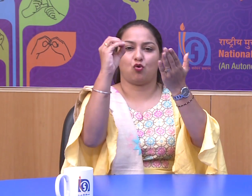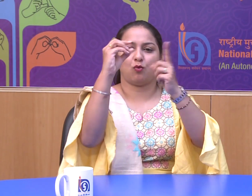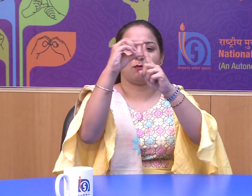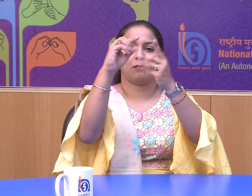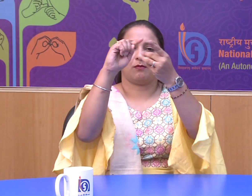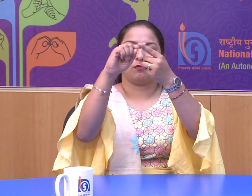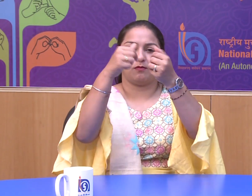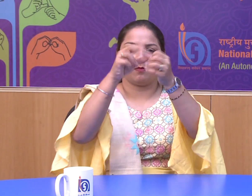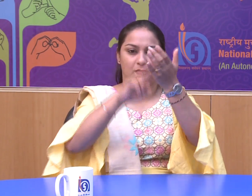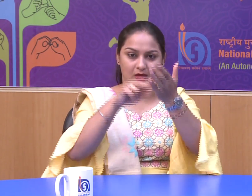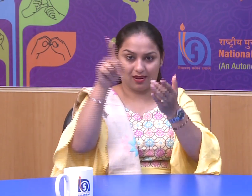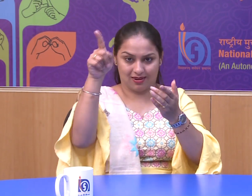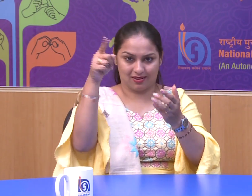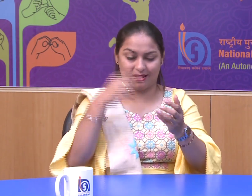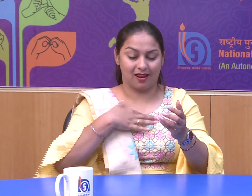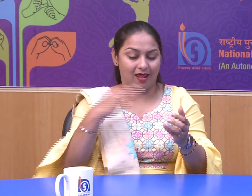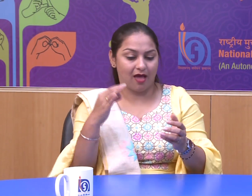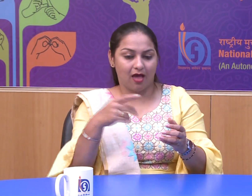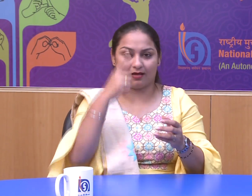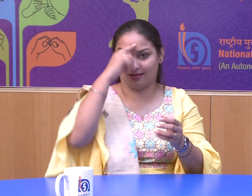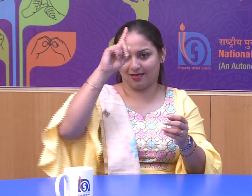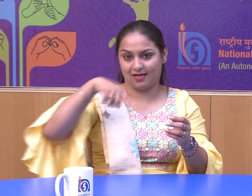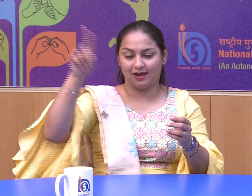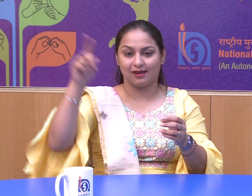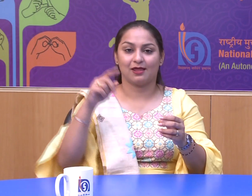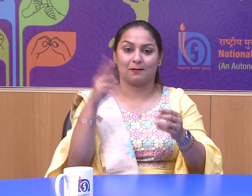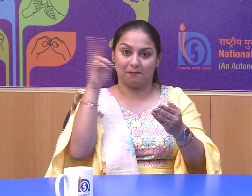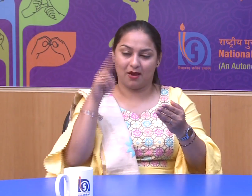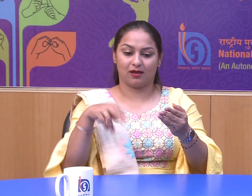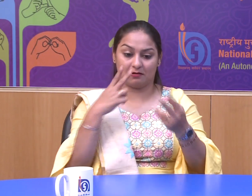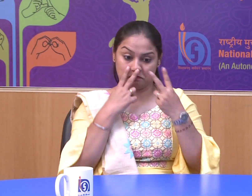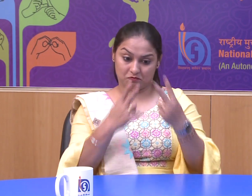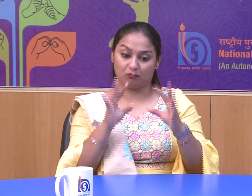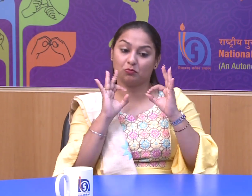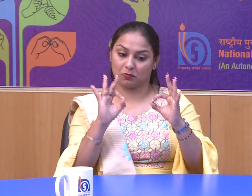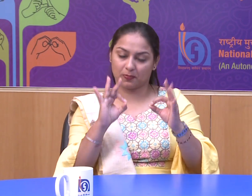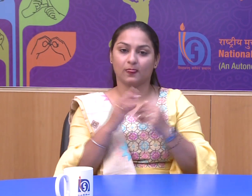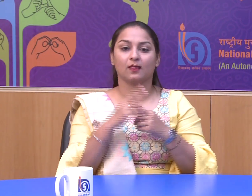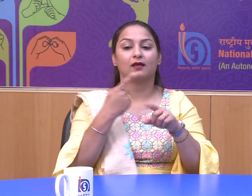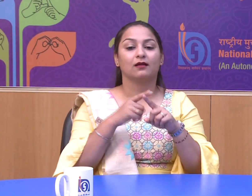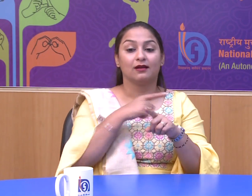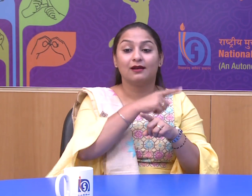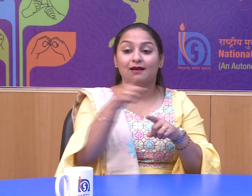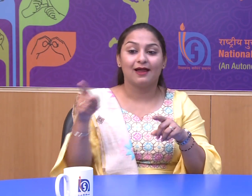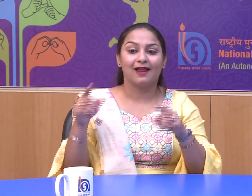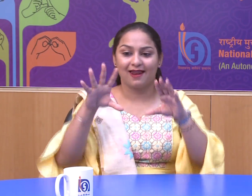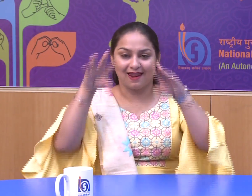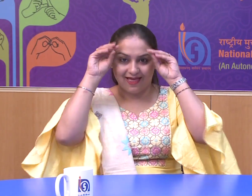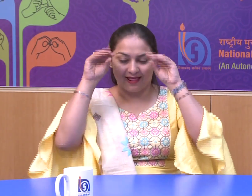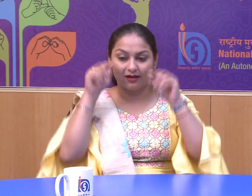painting was also noticed. Dear learners, Mughal school